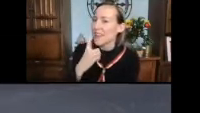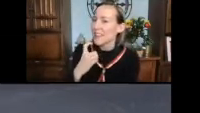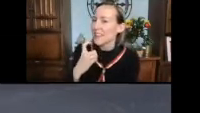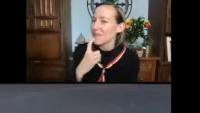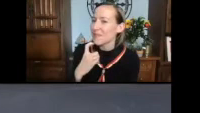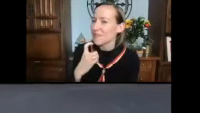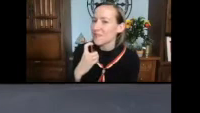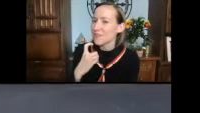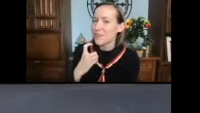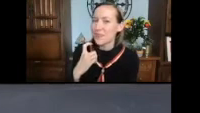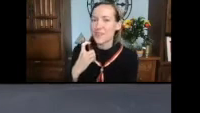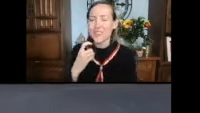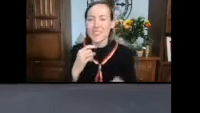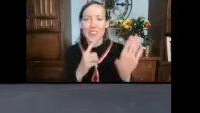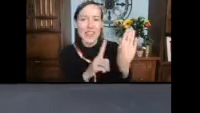red,